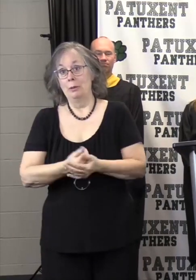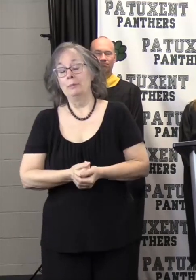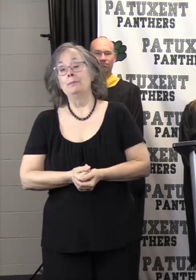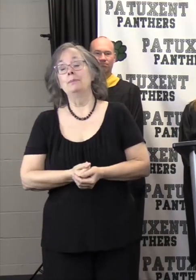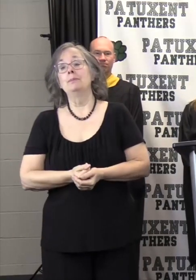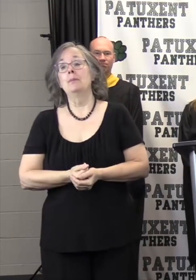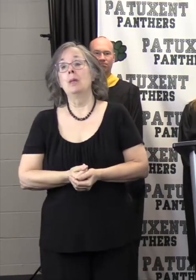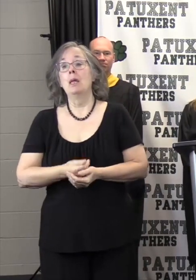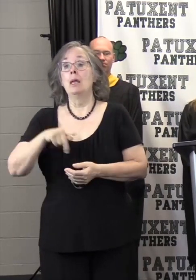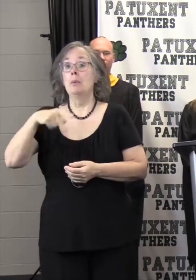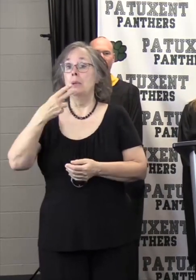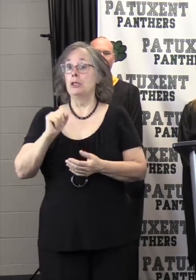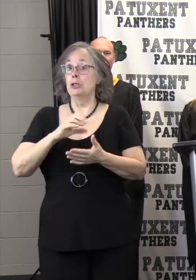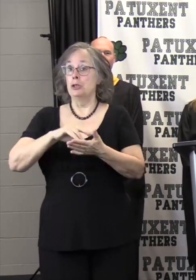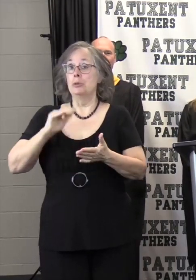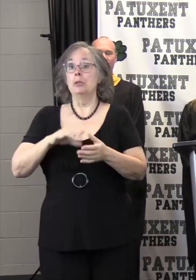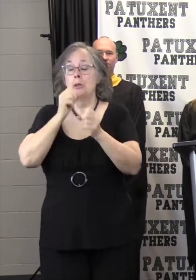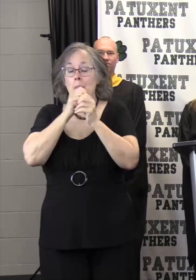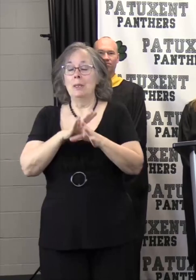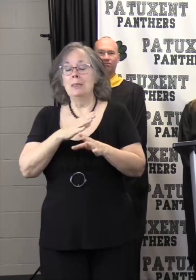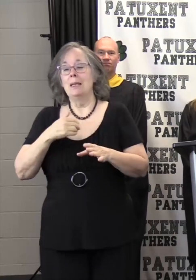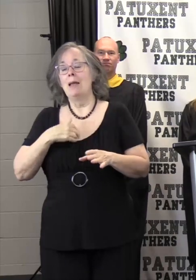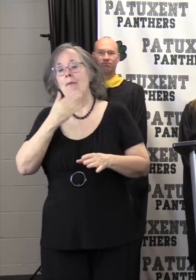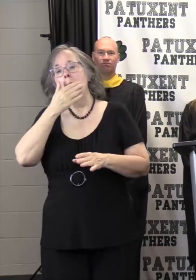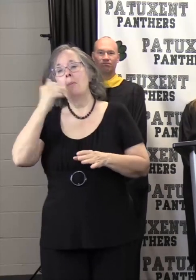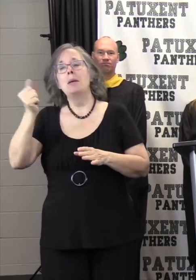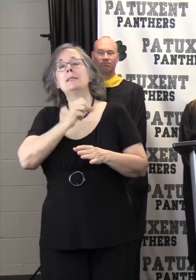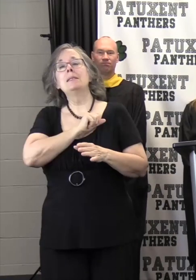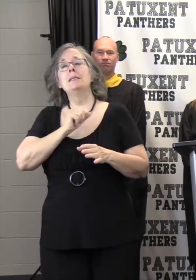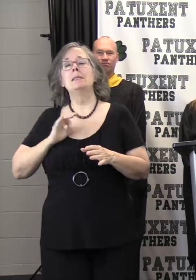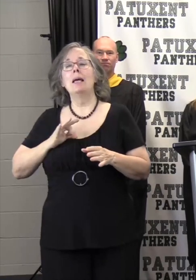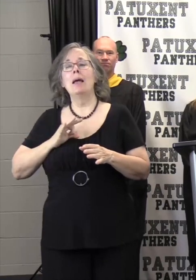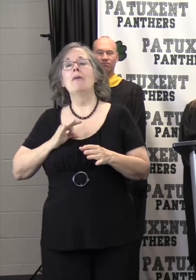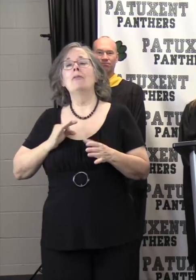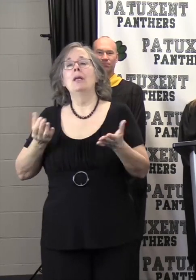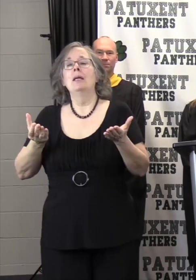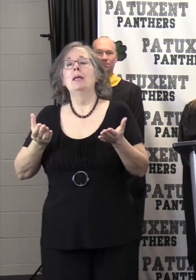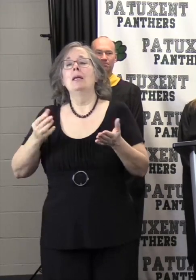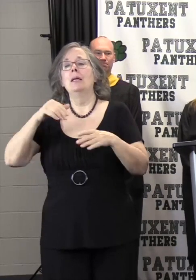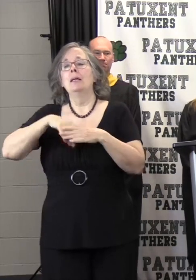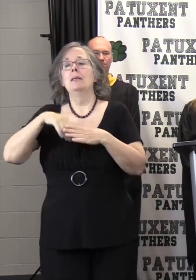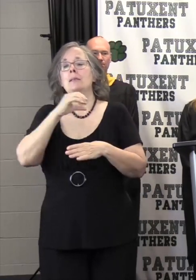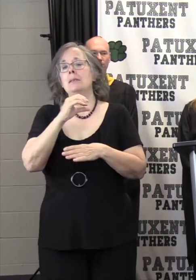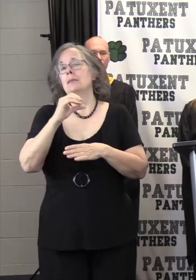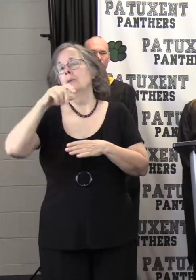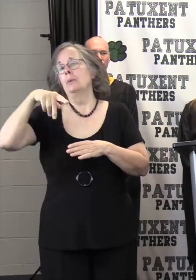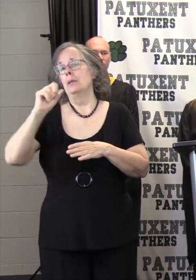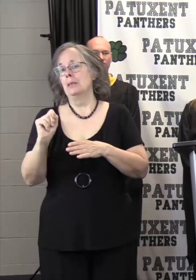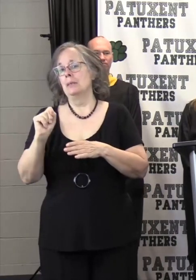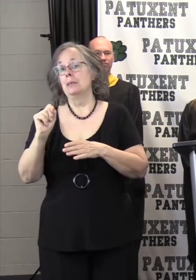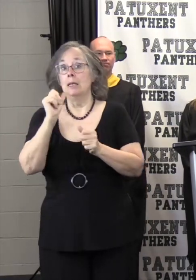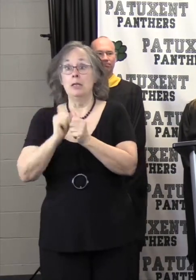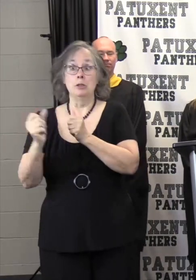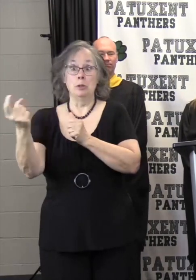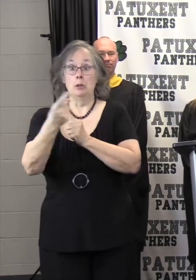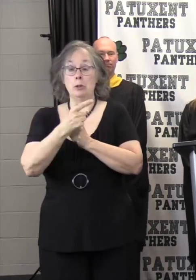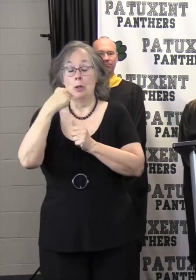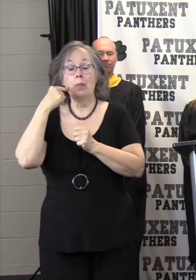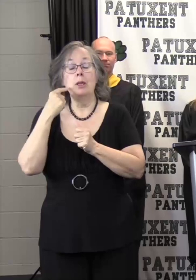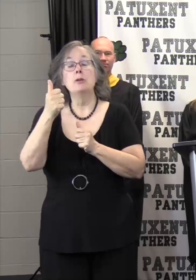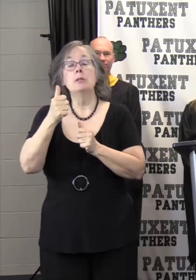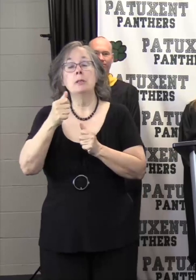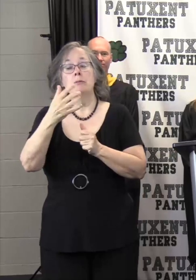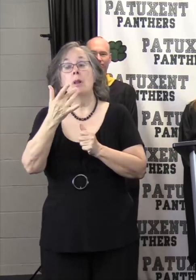Patuxent High students are blessed to have the absolute best staff of educators in Calvert County Public Schools. Each of you should consider yourself